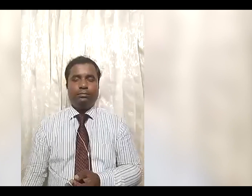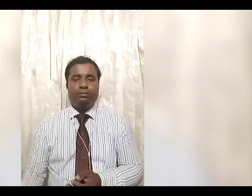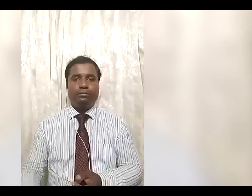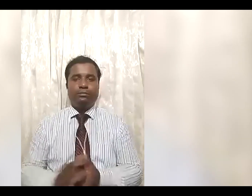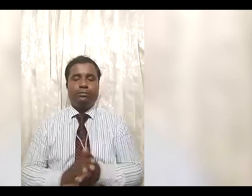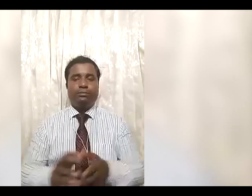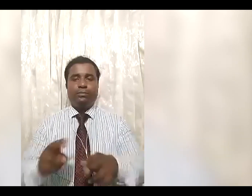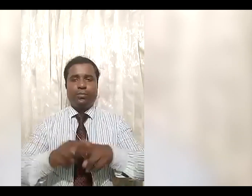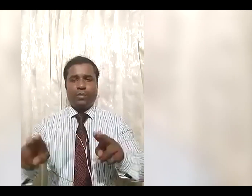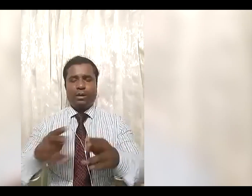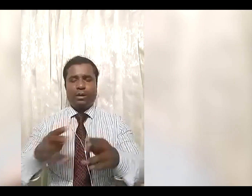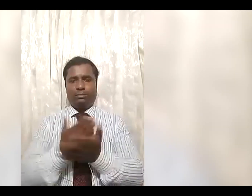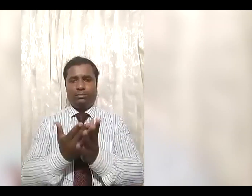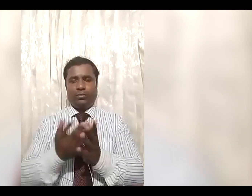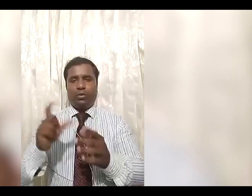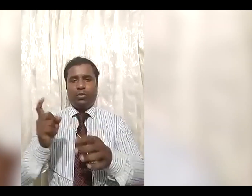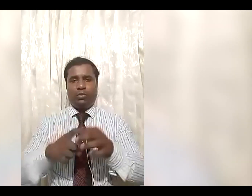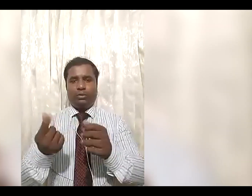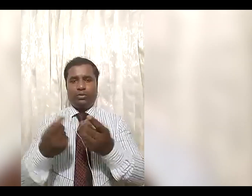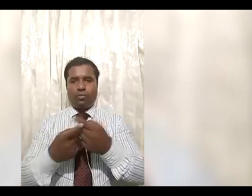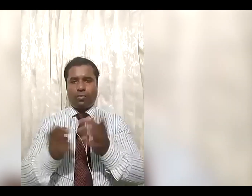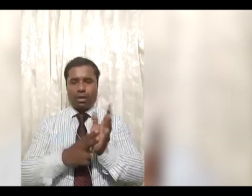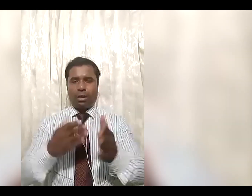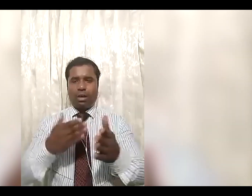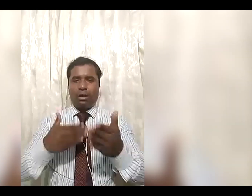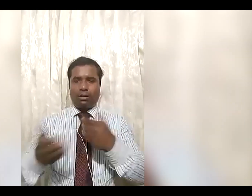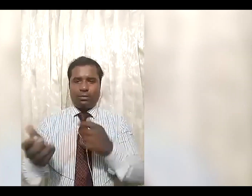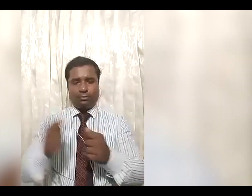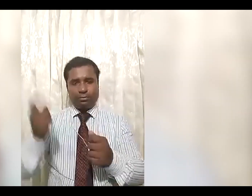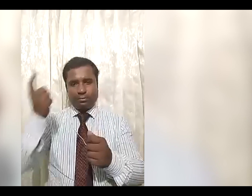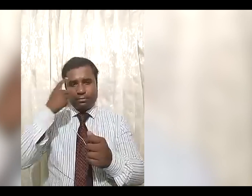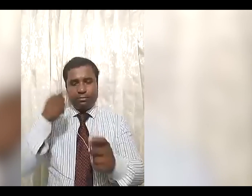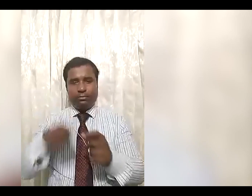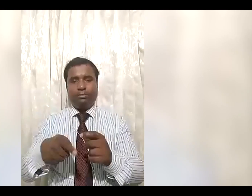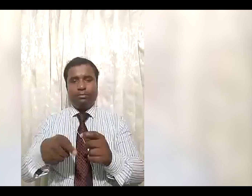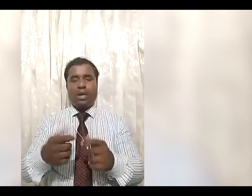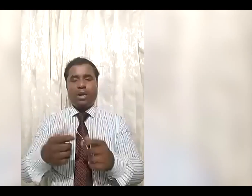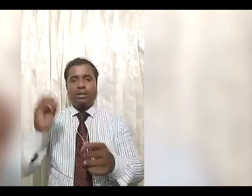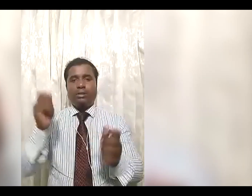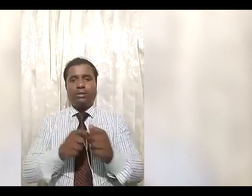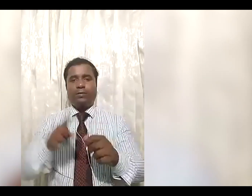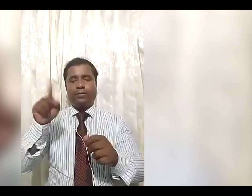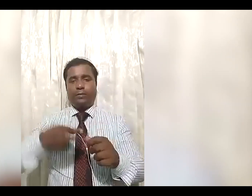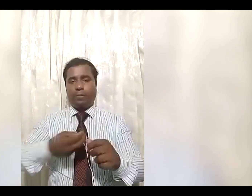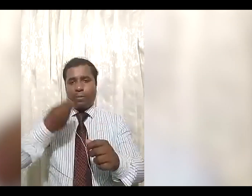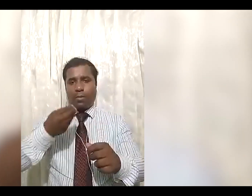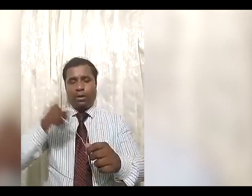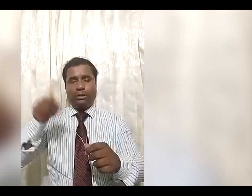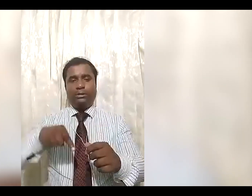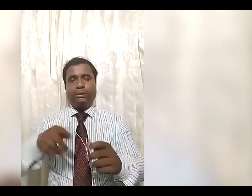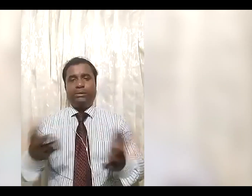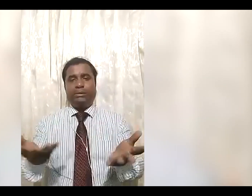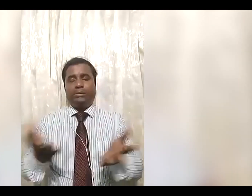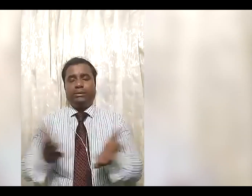question about COVID and voting, in the US actually, quite a few states already allowed people